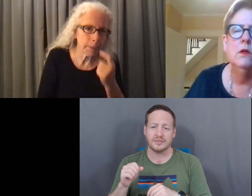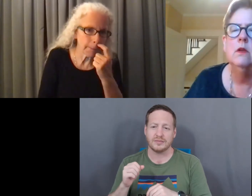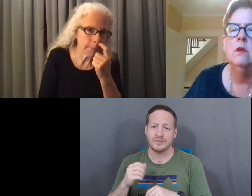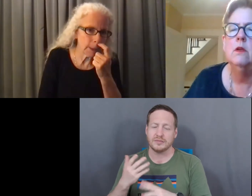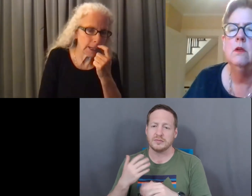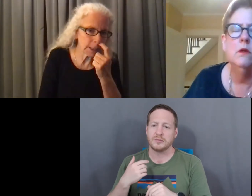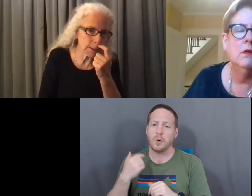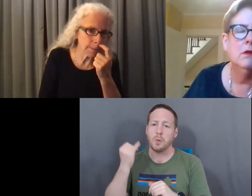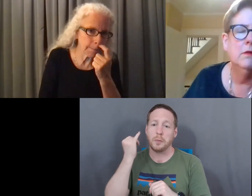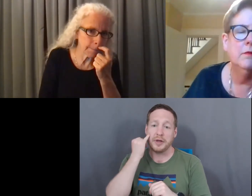Yes.